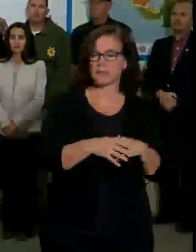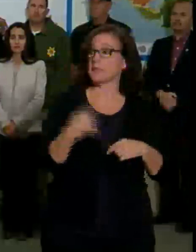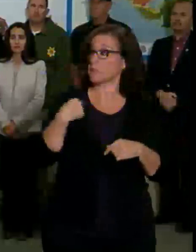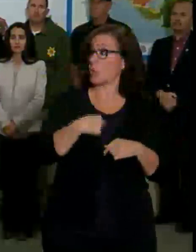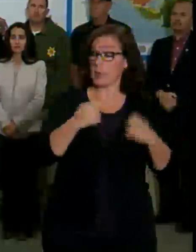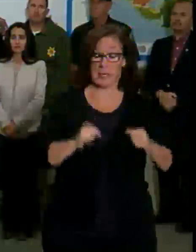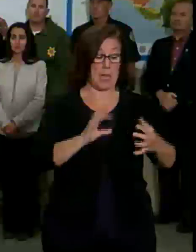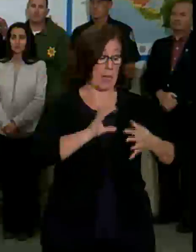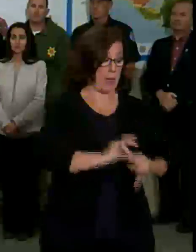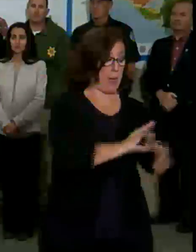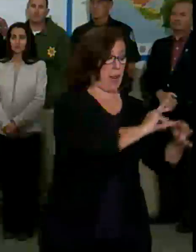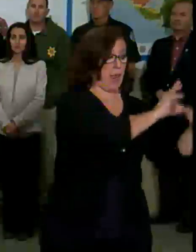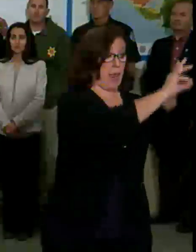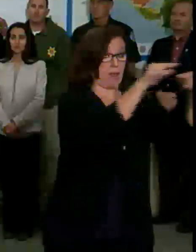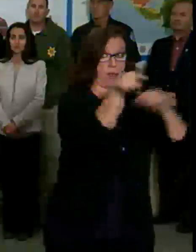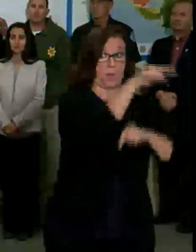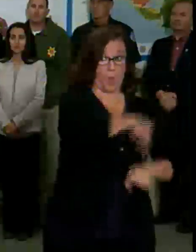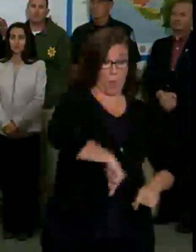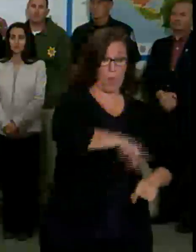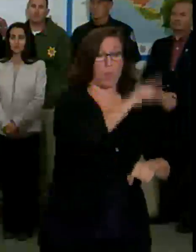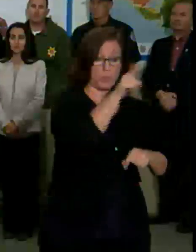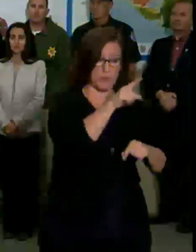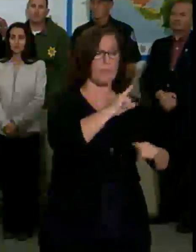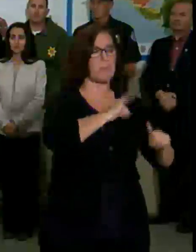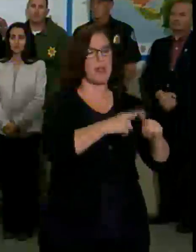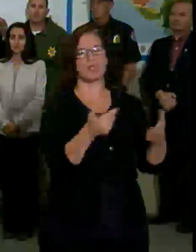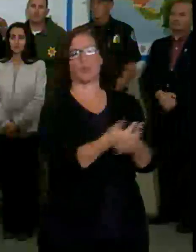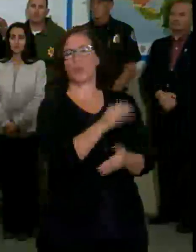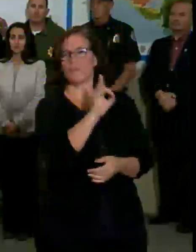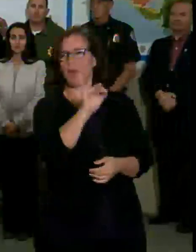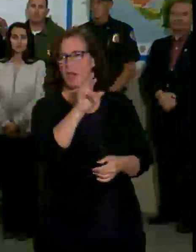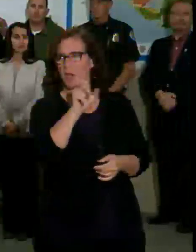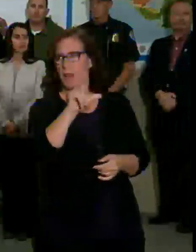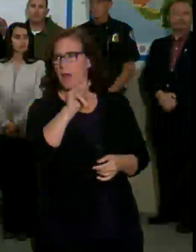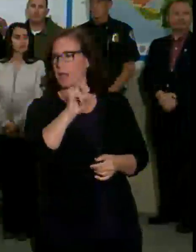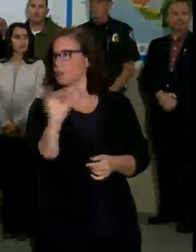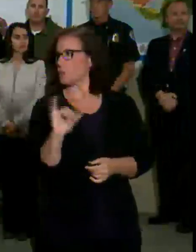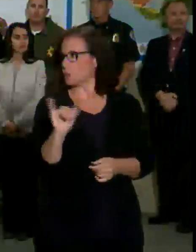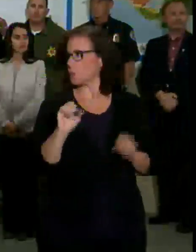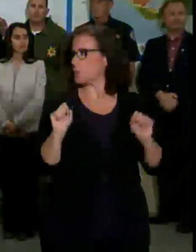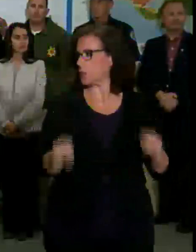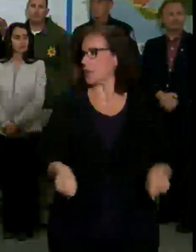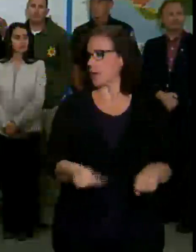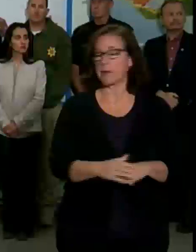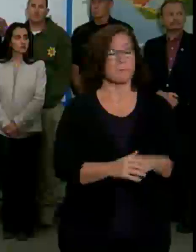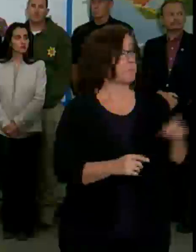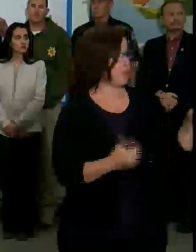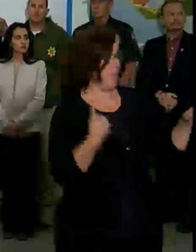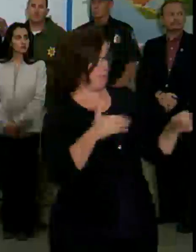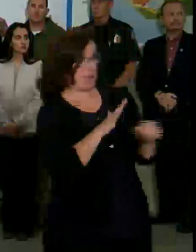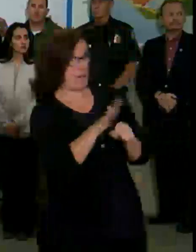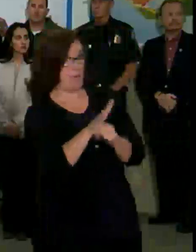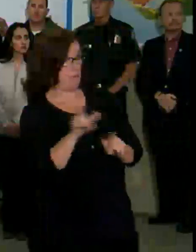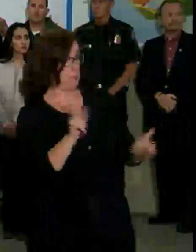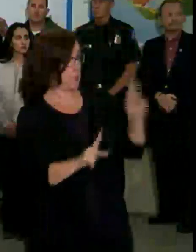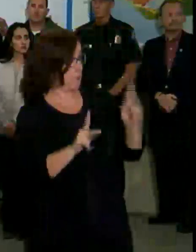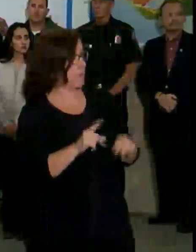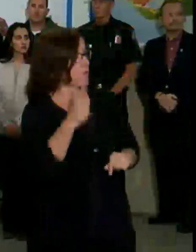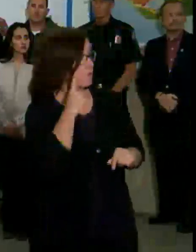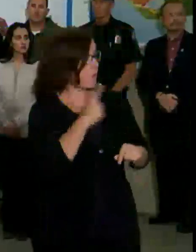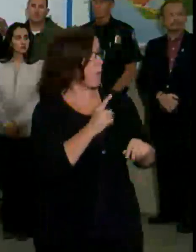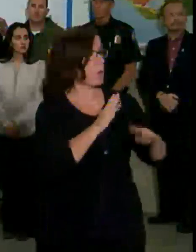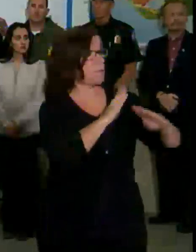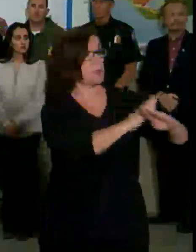connecting those with fire line that we've constructed ourselves. Do you have enough assets to do the proper structure protection in the area